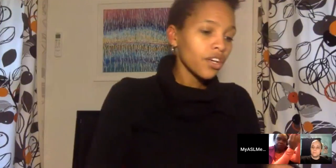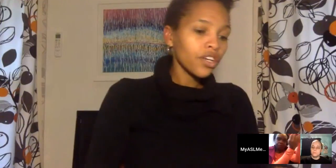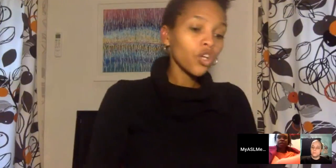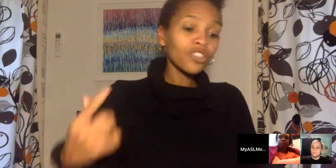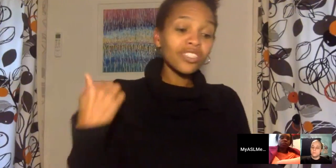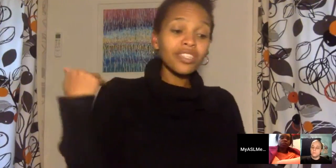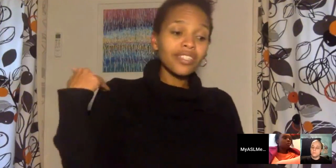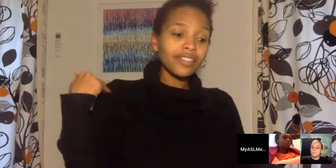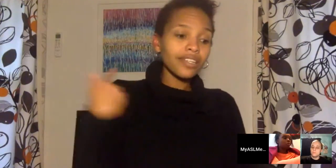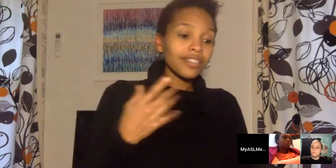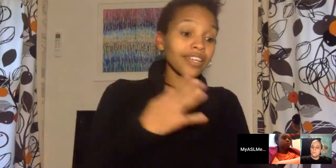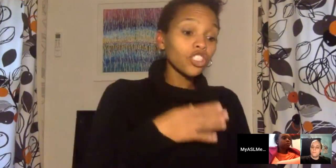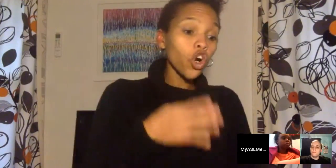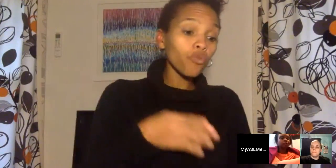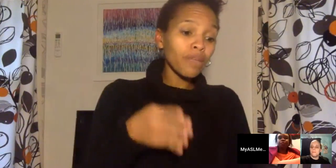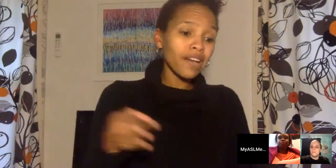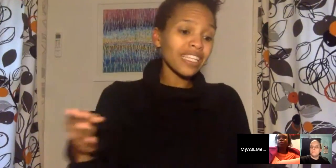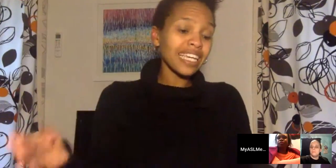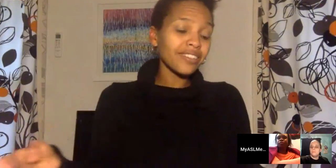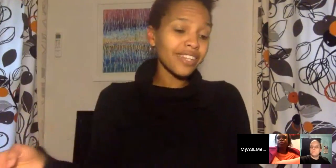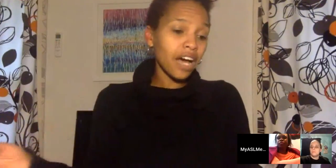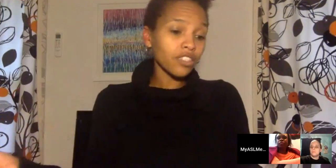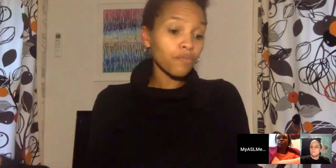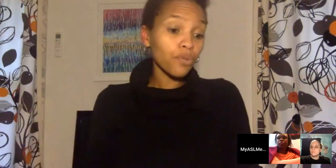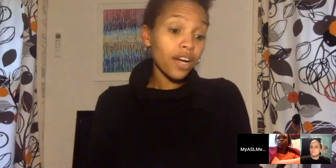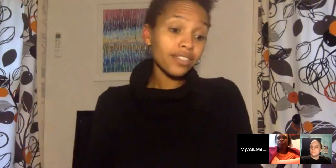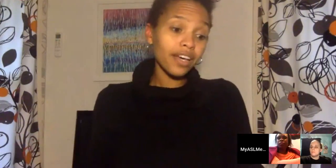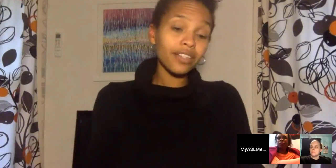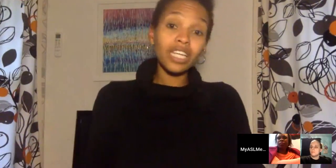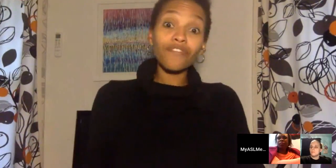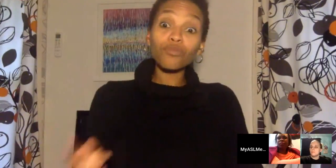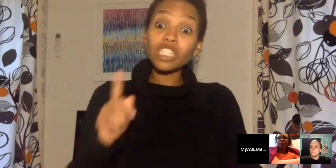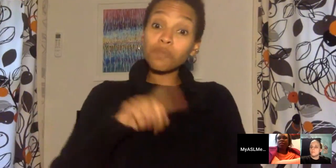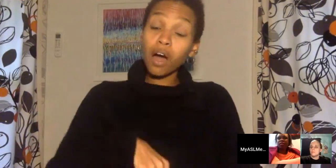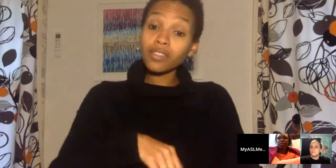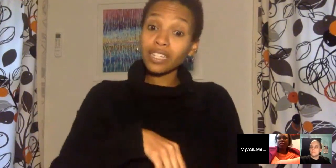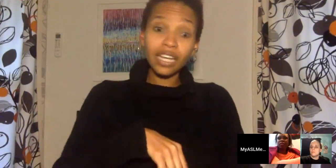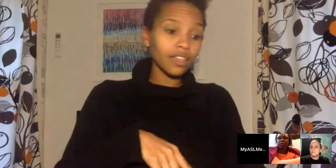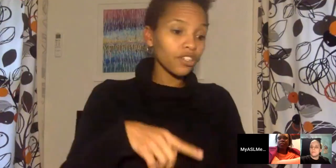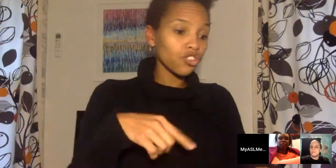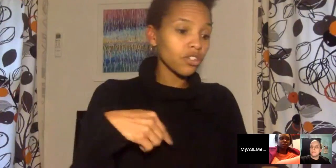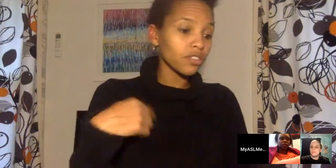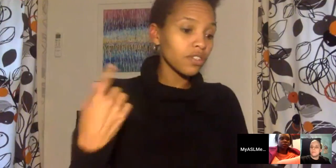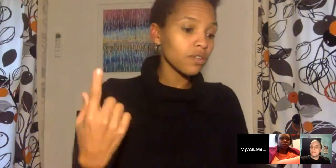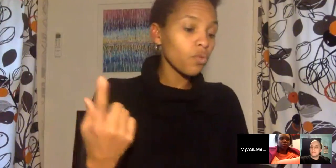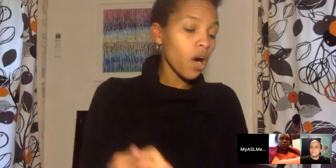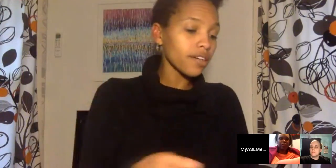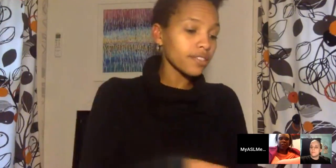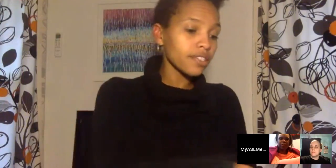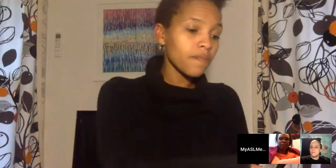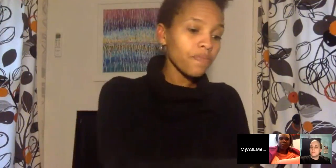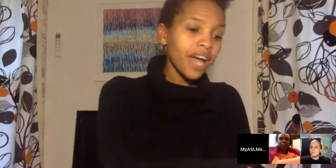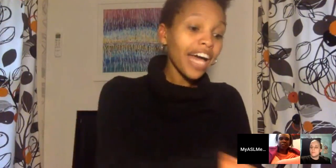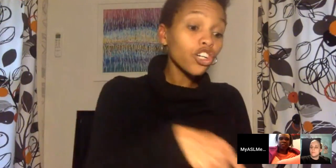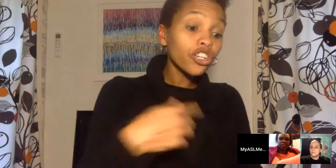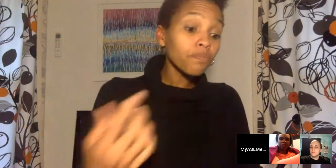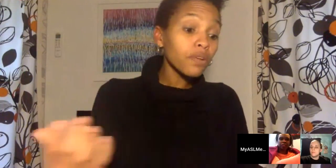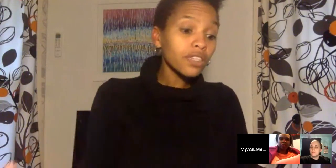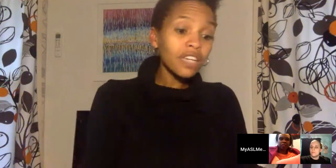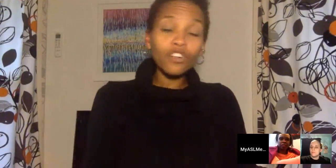you know, we just did the sentence, they told me about the ins and outs of the process. If the response in English was, I couldn't believe what